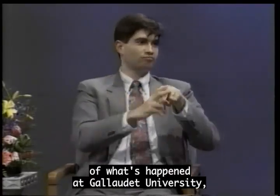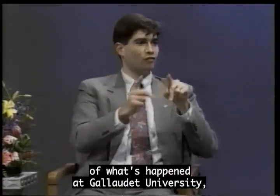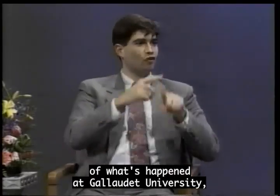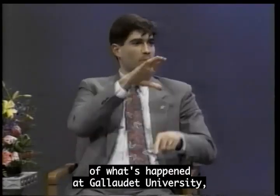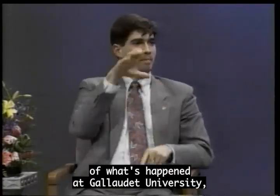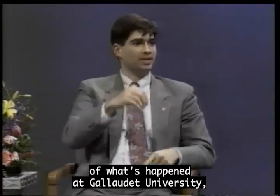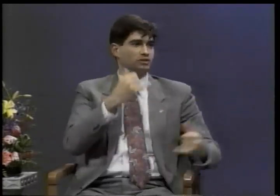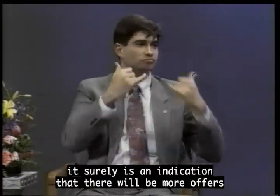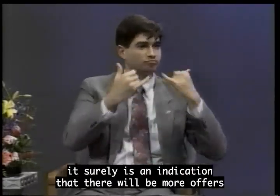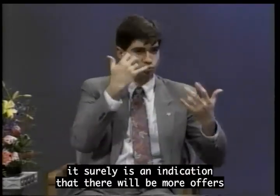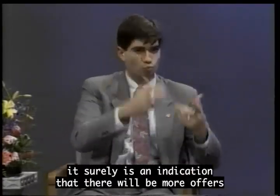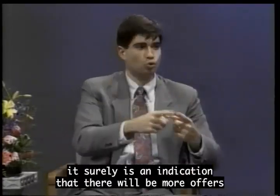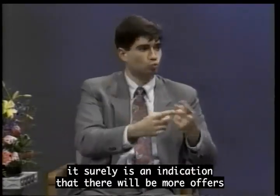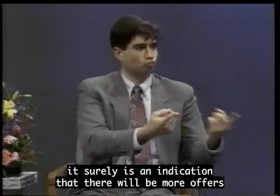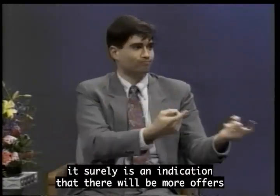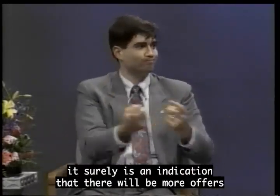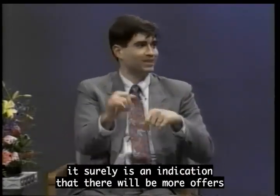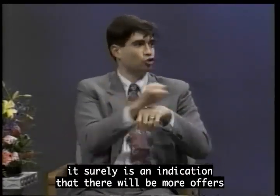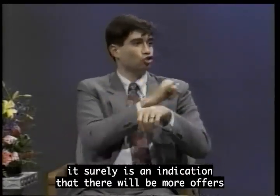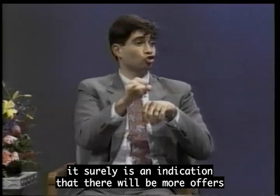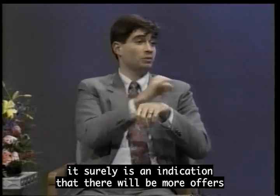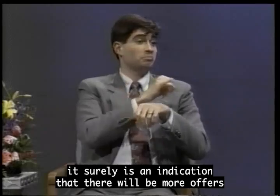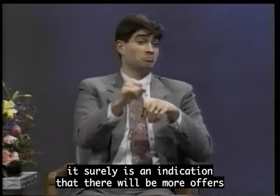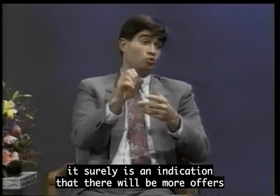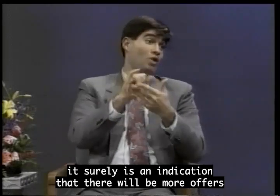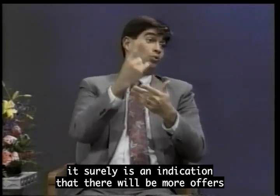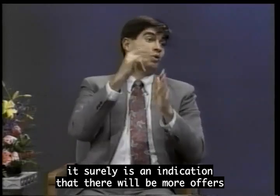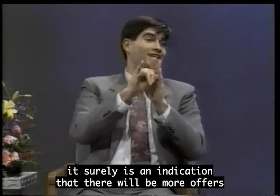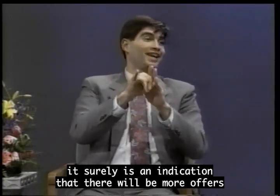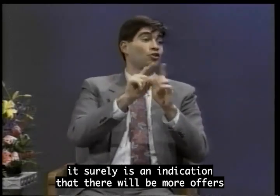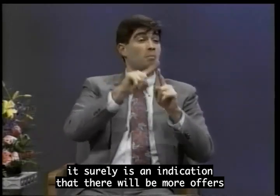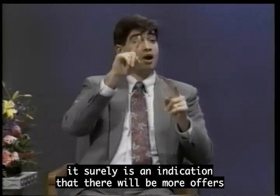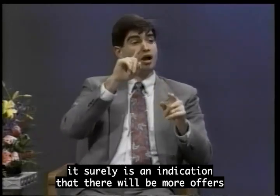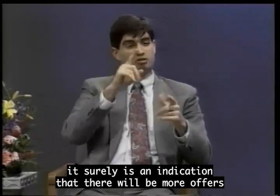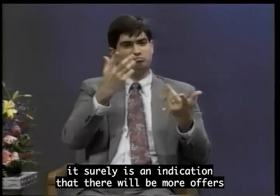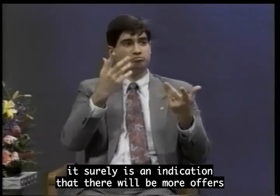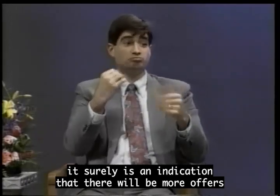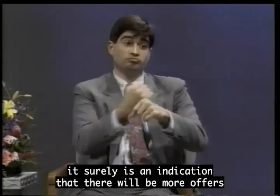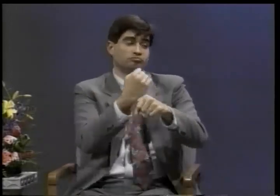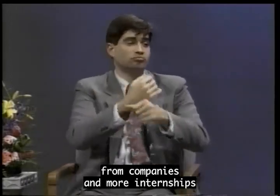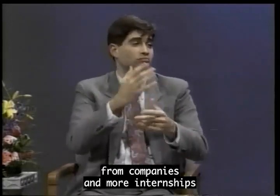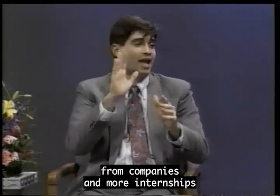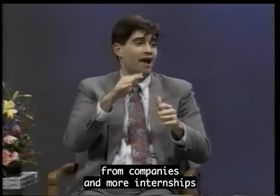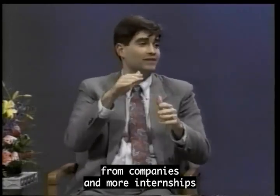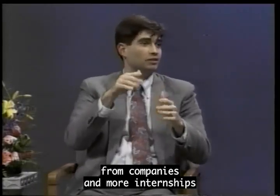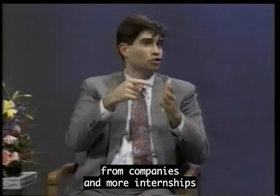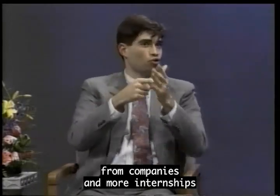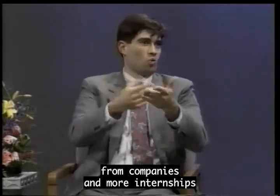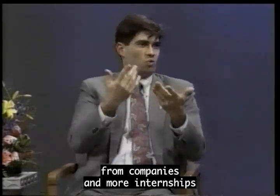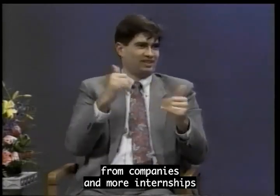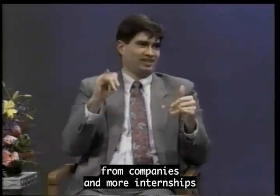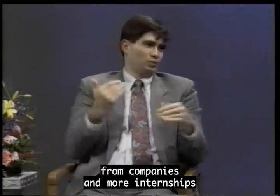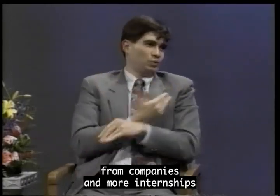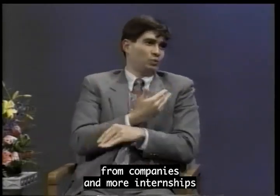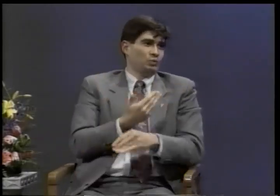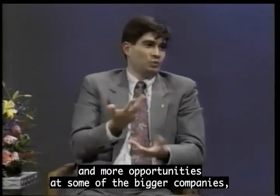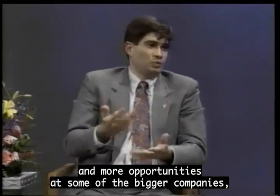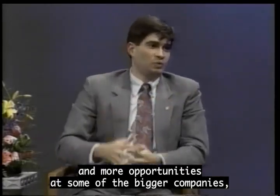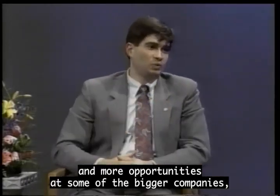that there will be more offers from companies and more internships and more opportunities at some mm-hmm. of the bigger companies. Mm-hmm. But it's